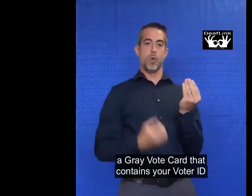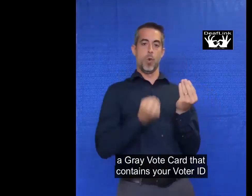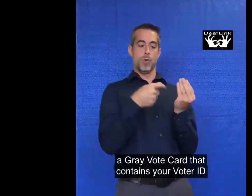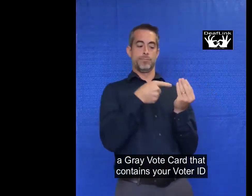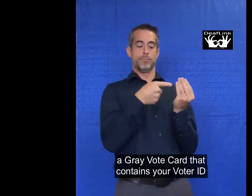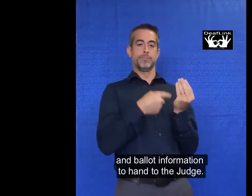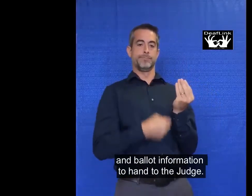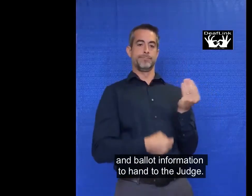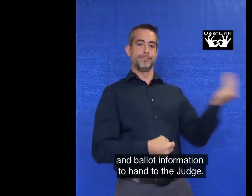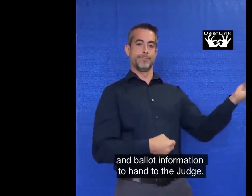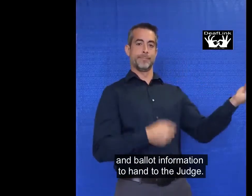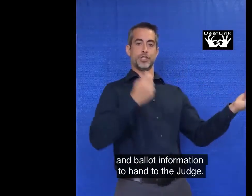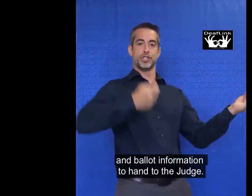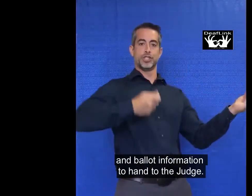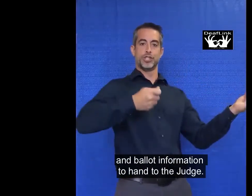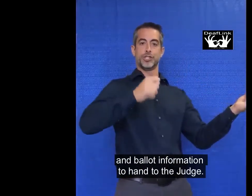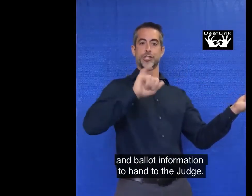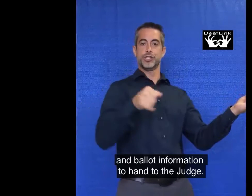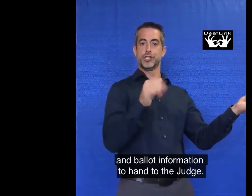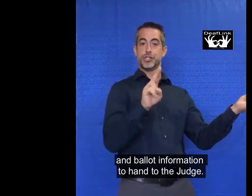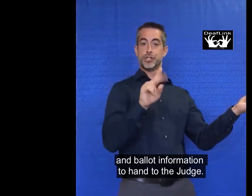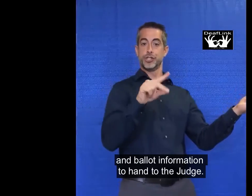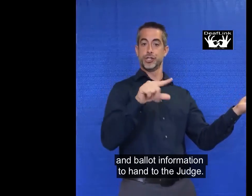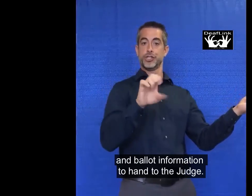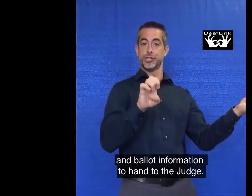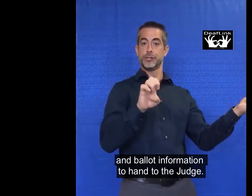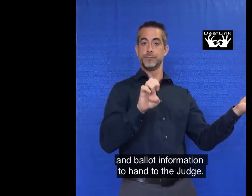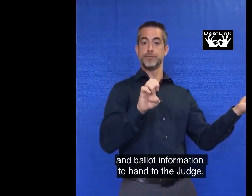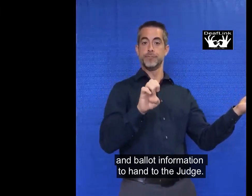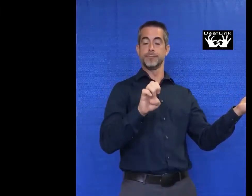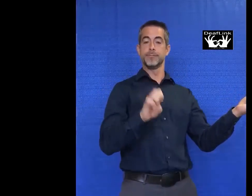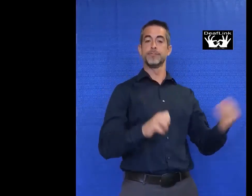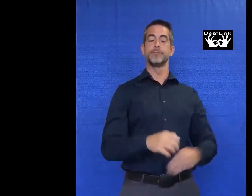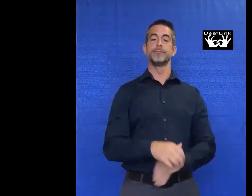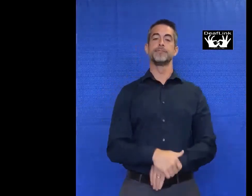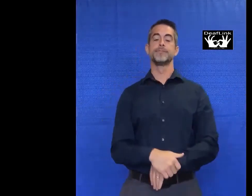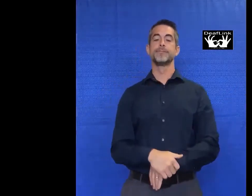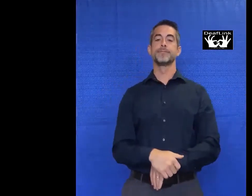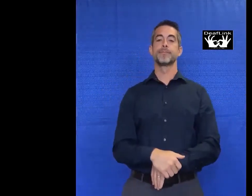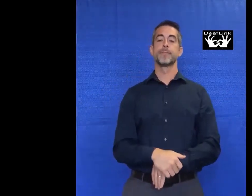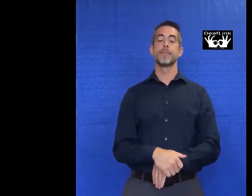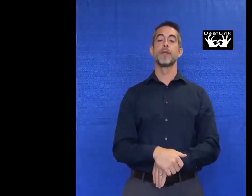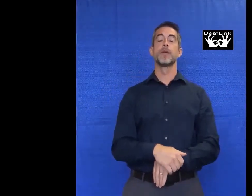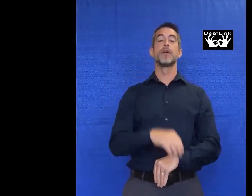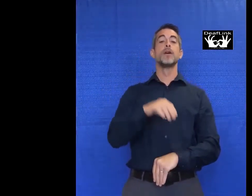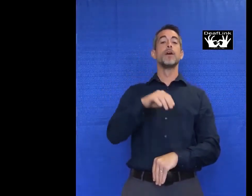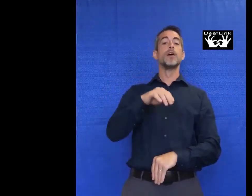voter ID and ballot information to hand to the judge.